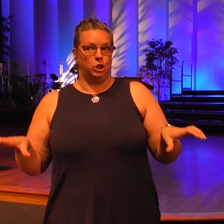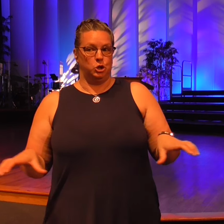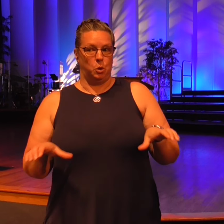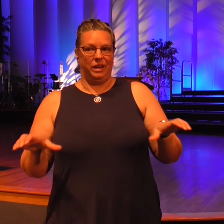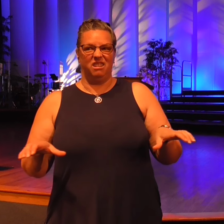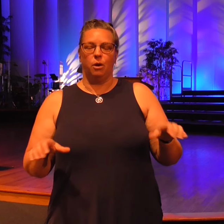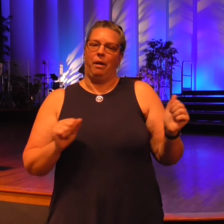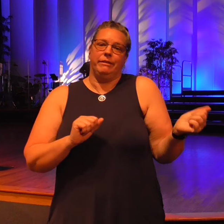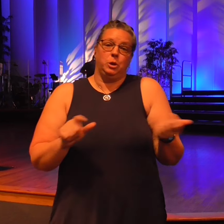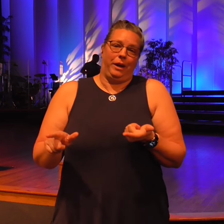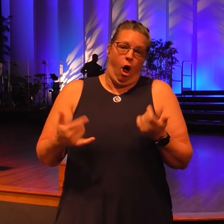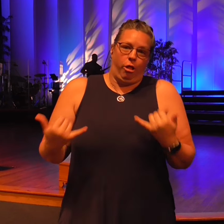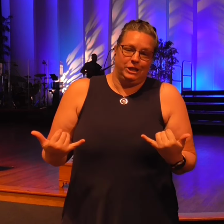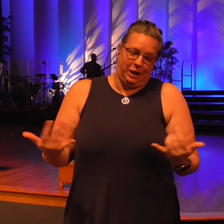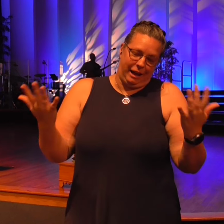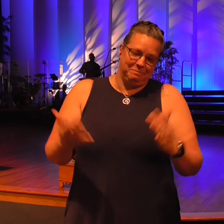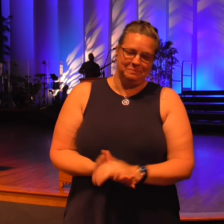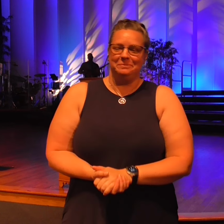it all today.